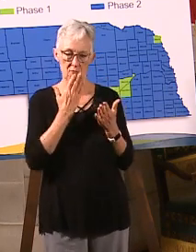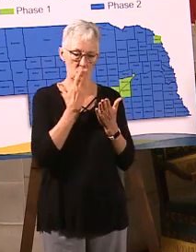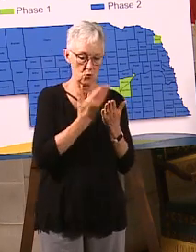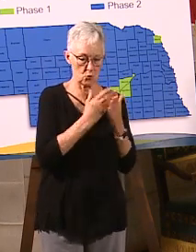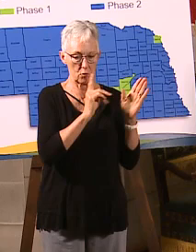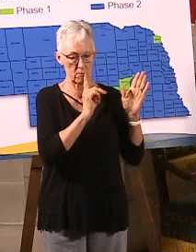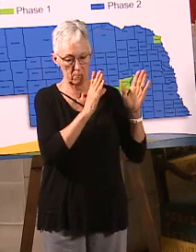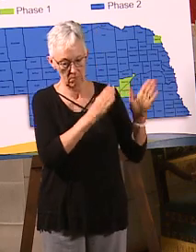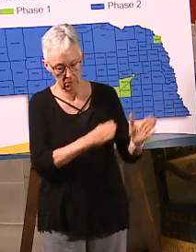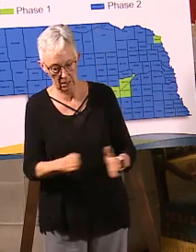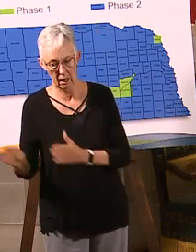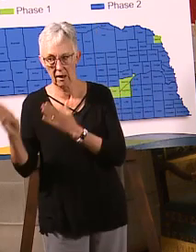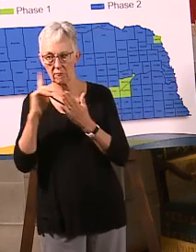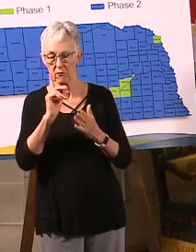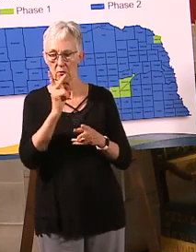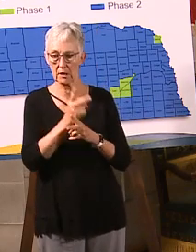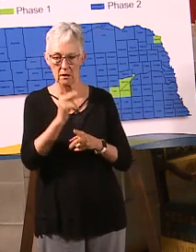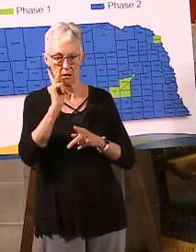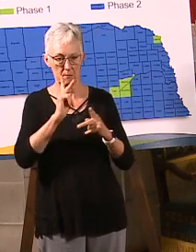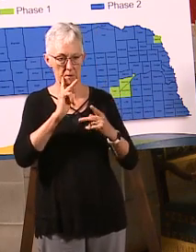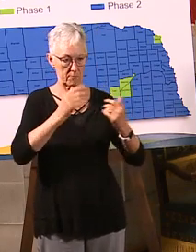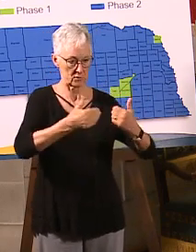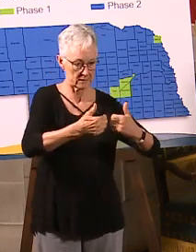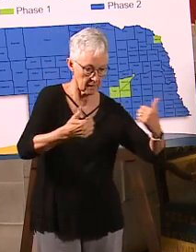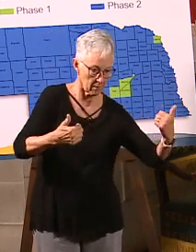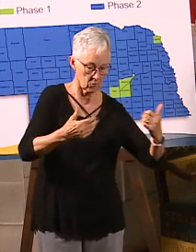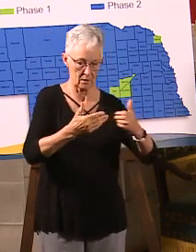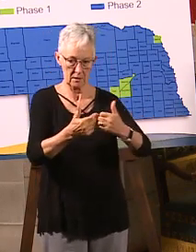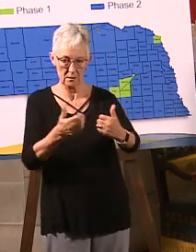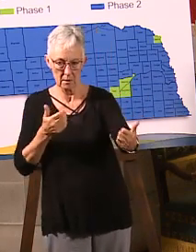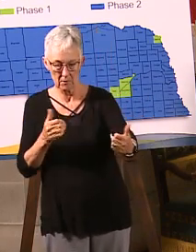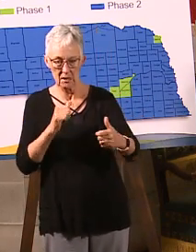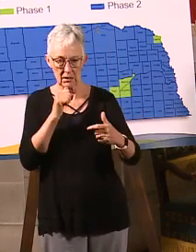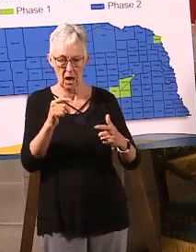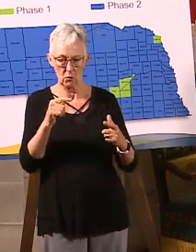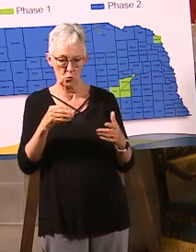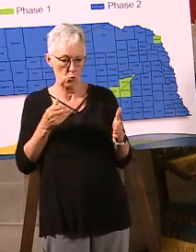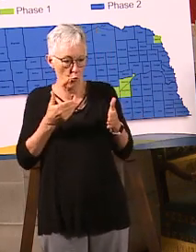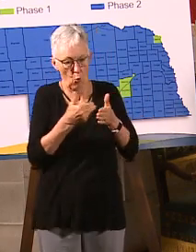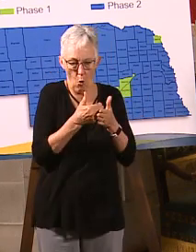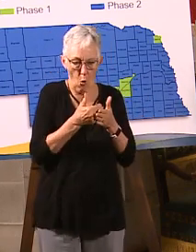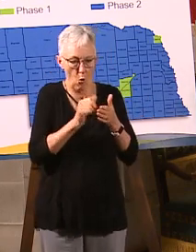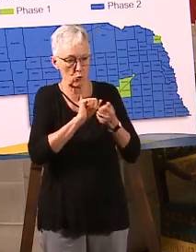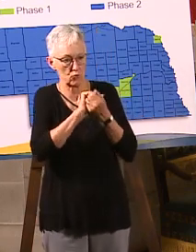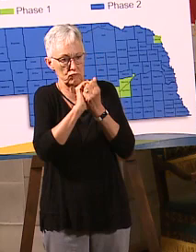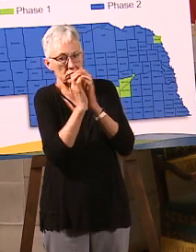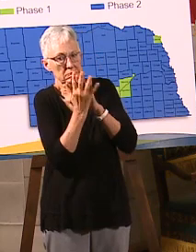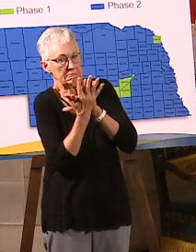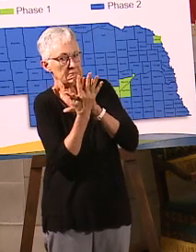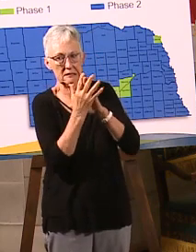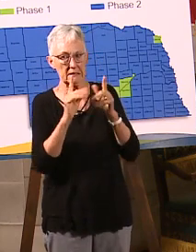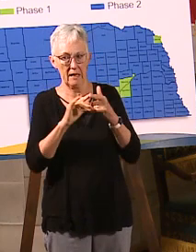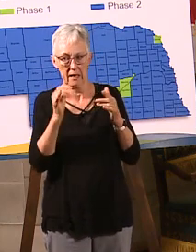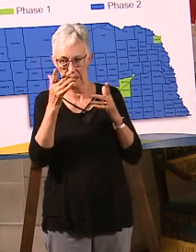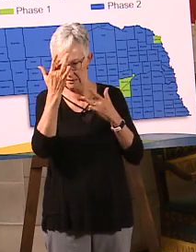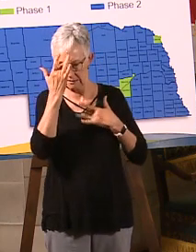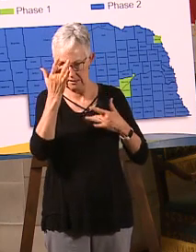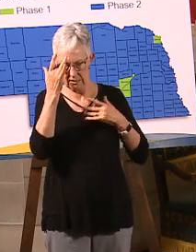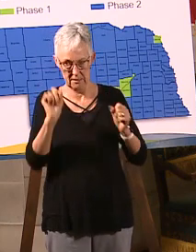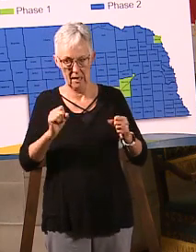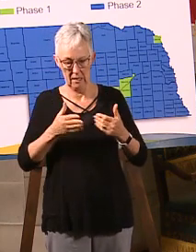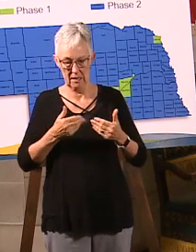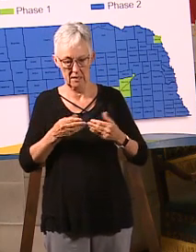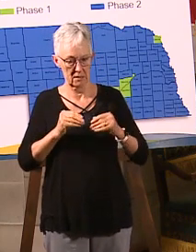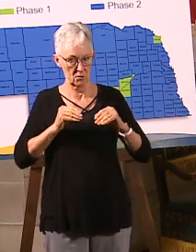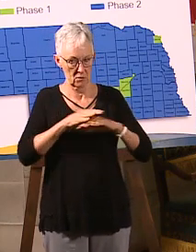promote social distancing and proper procedures relative to ensuring that everything that we do